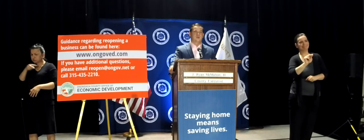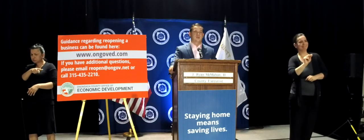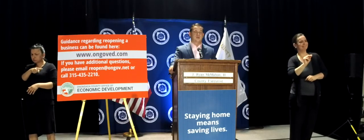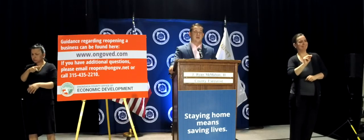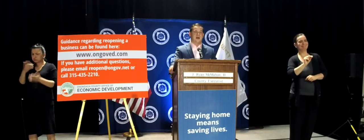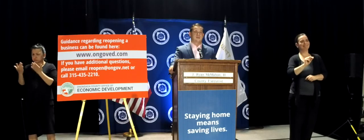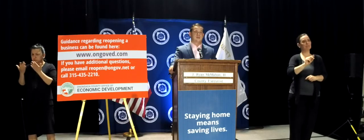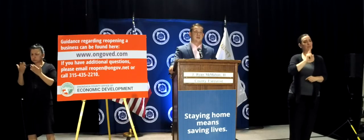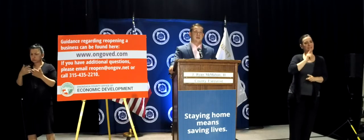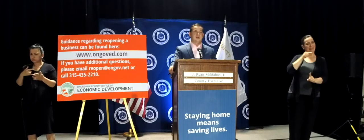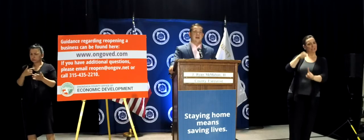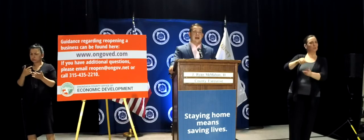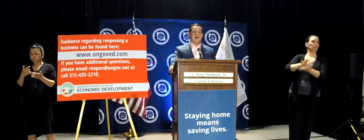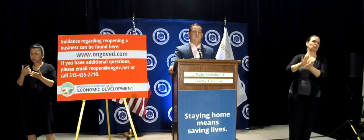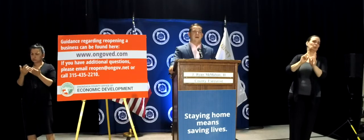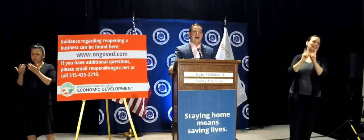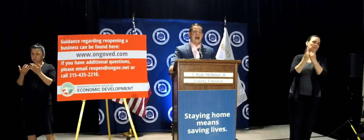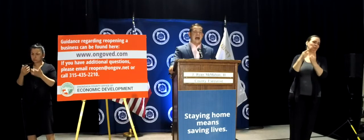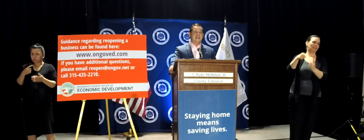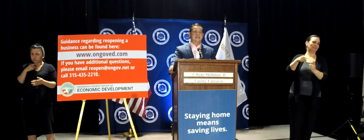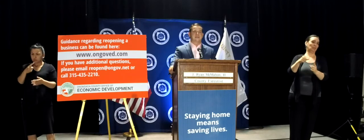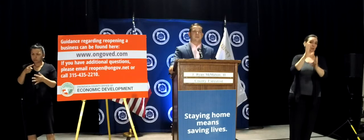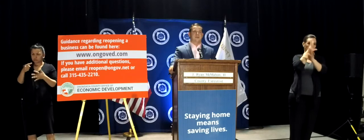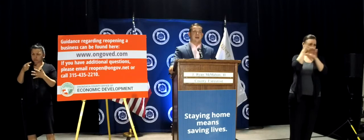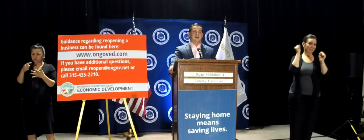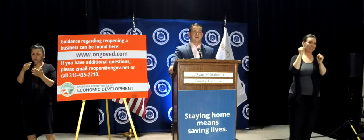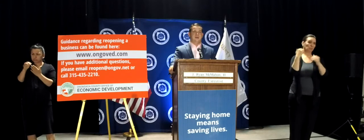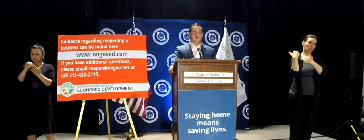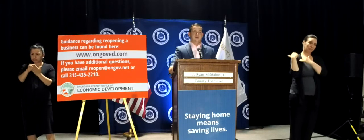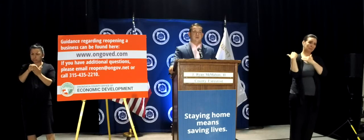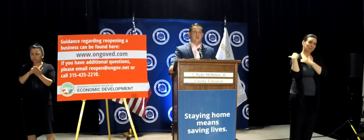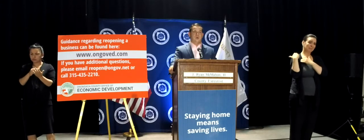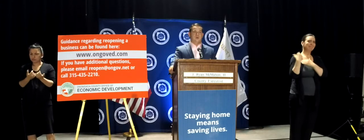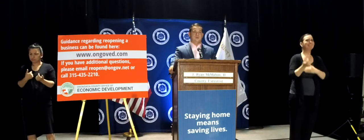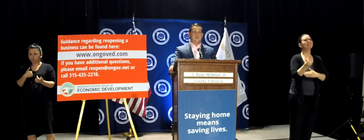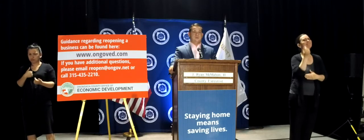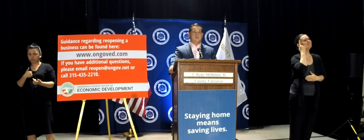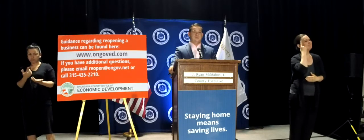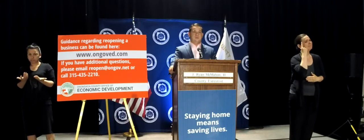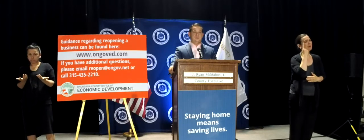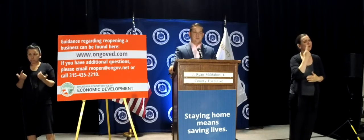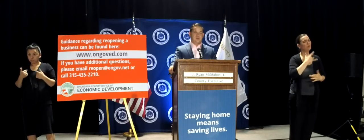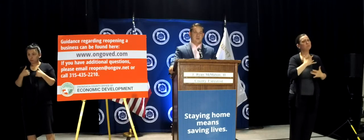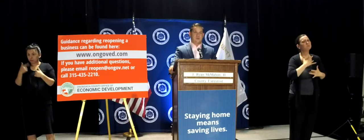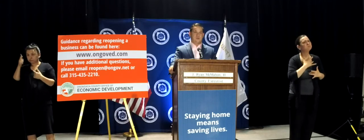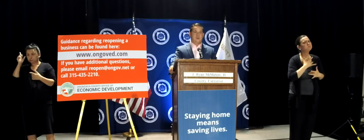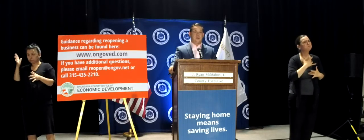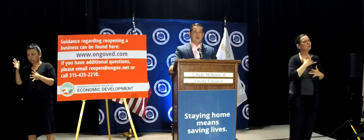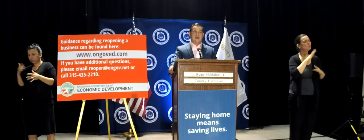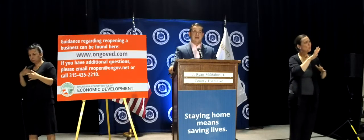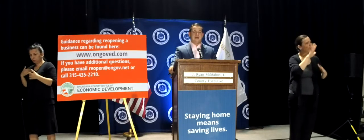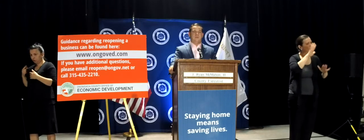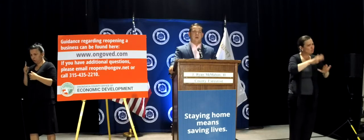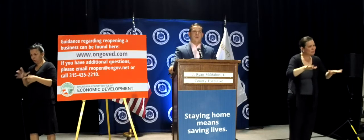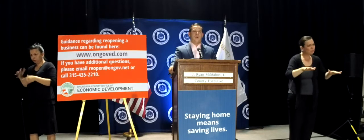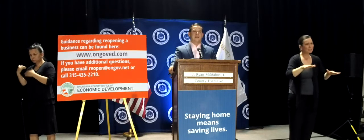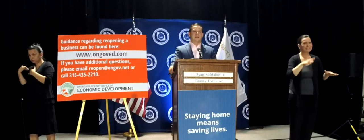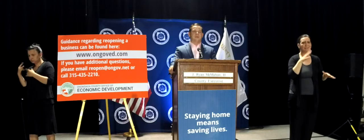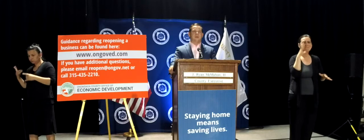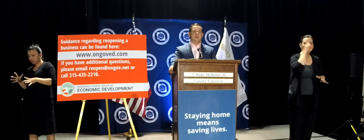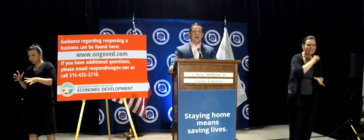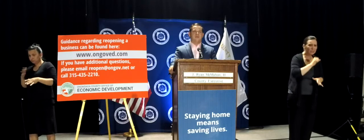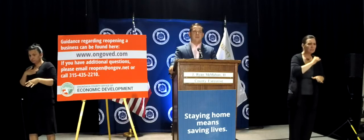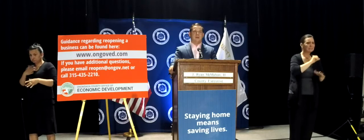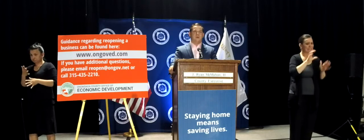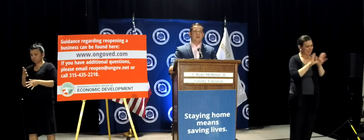for their senior class. And I am highly sympathetic towards seniors, and I want